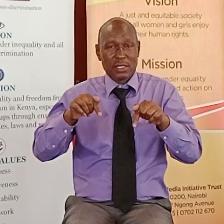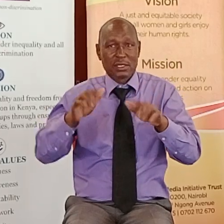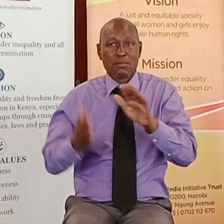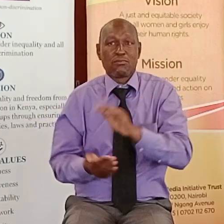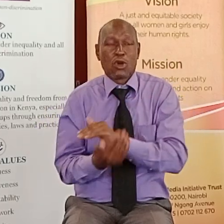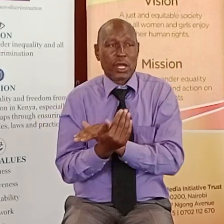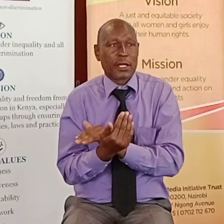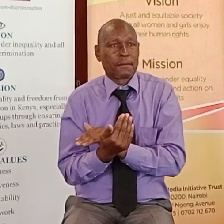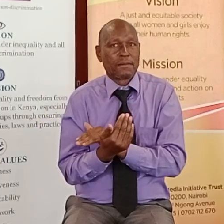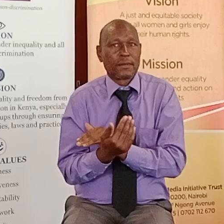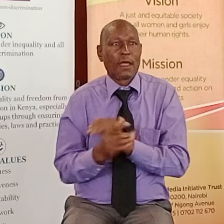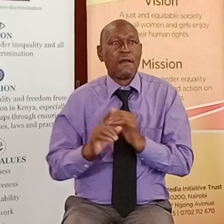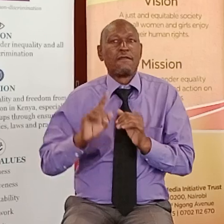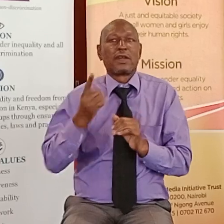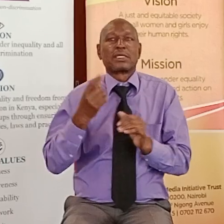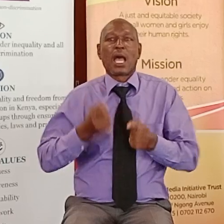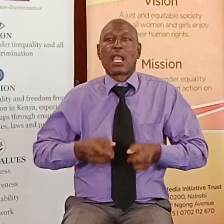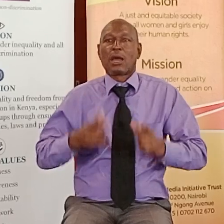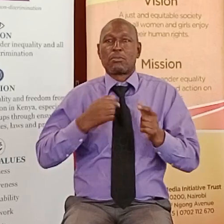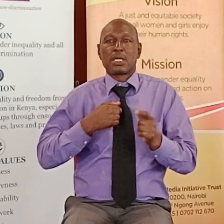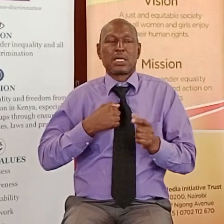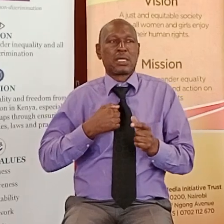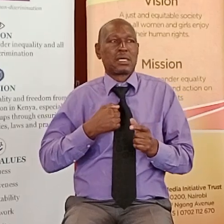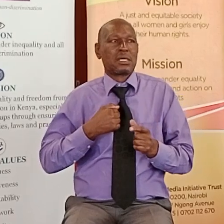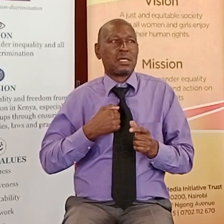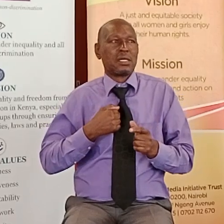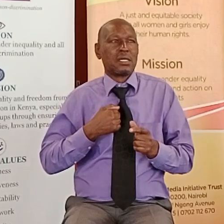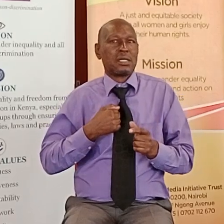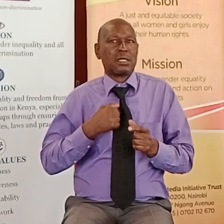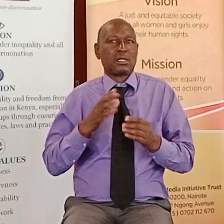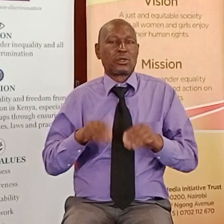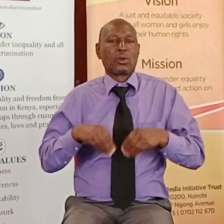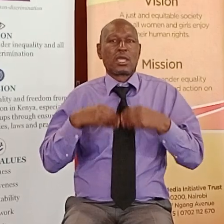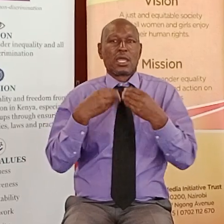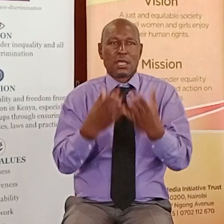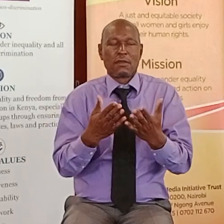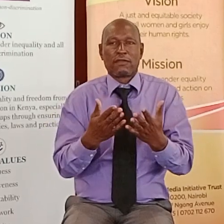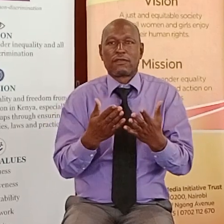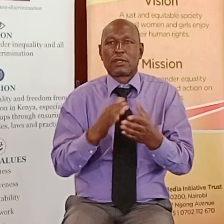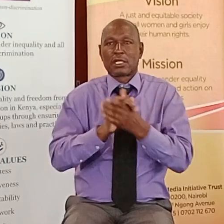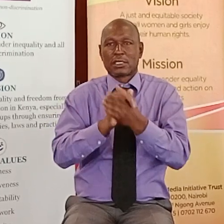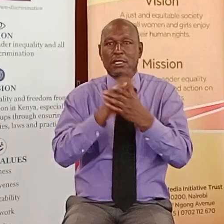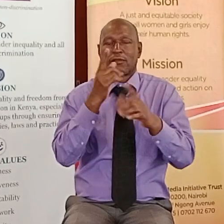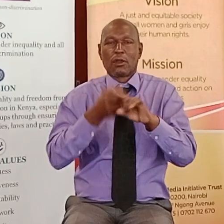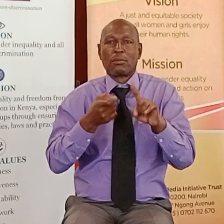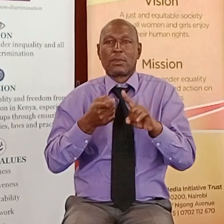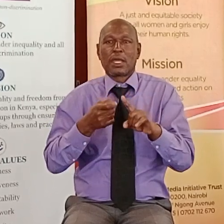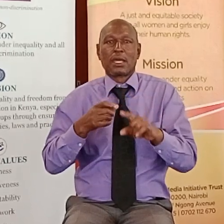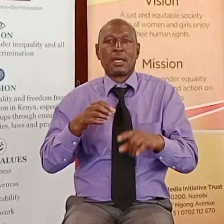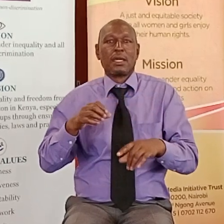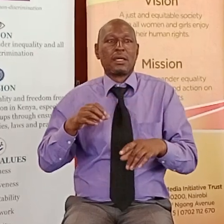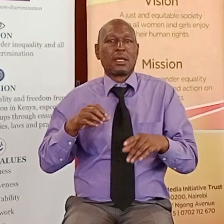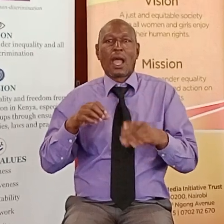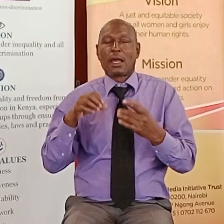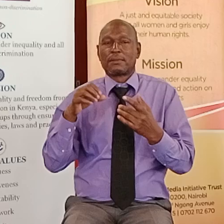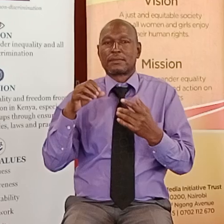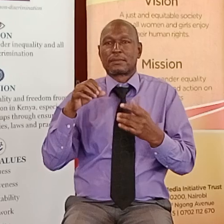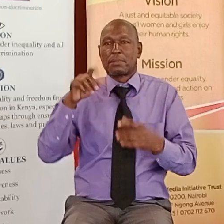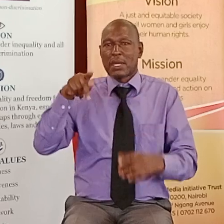morning. First, allow me to relay the greetings of our Principal Secretary, PS Annual Ngombe. She would have loved